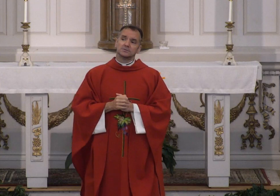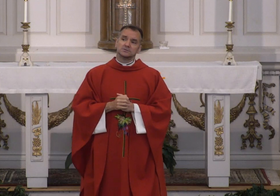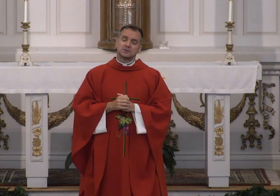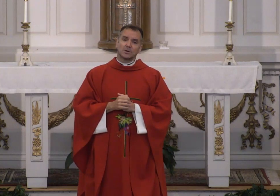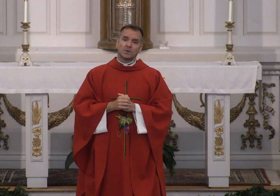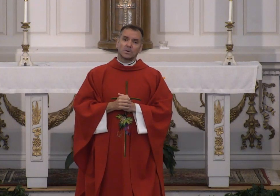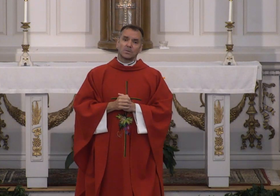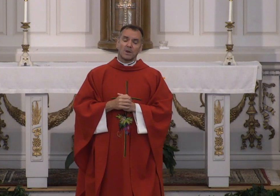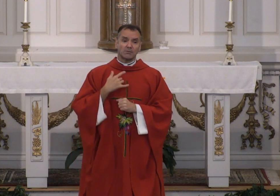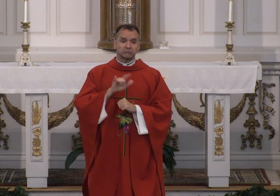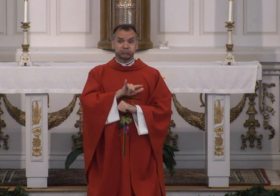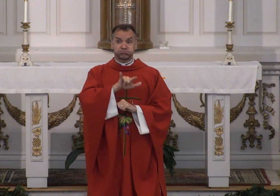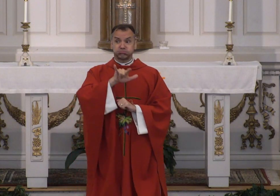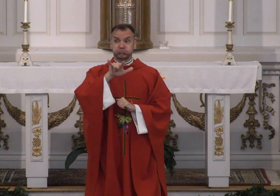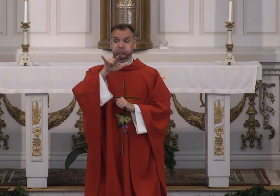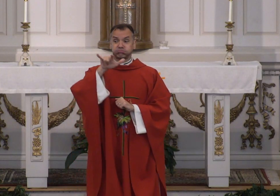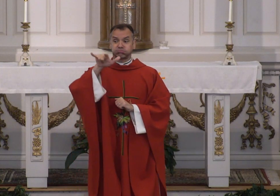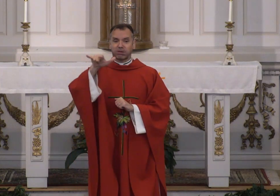Germany.